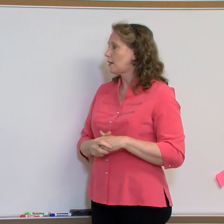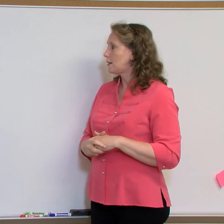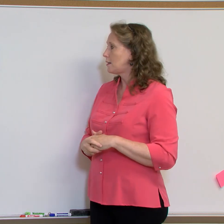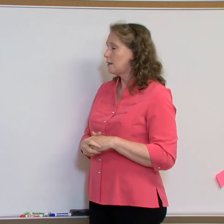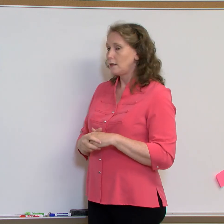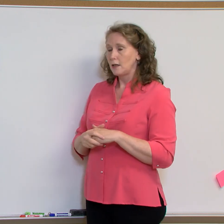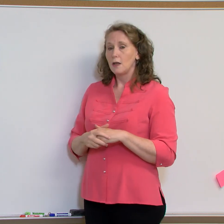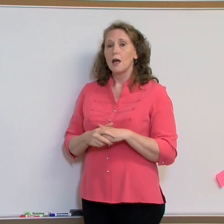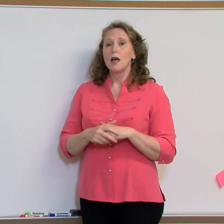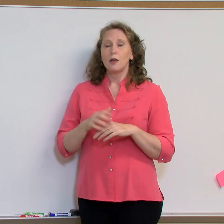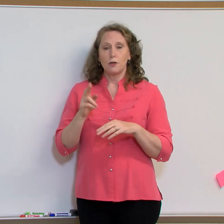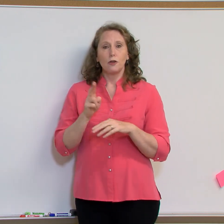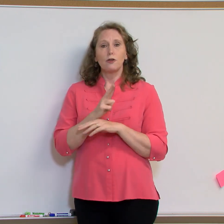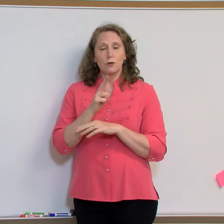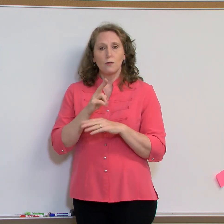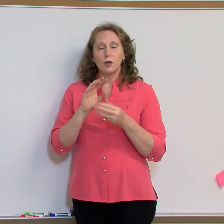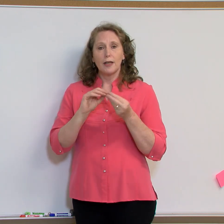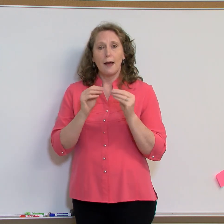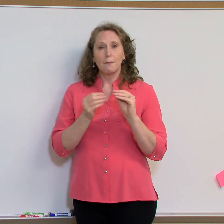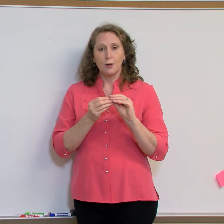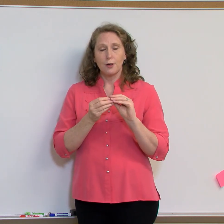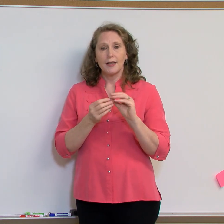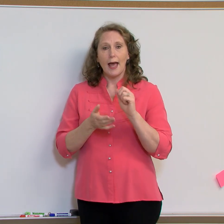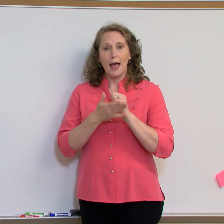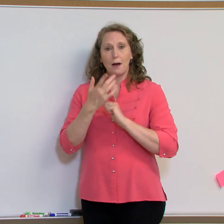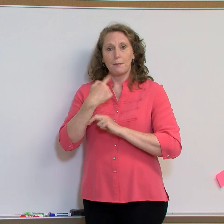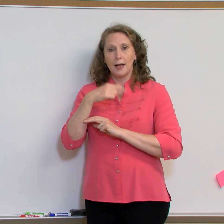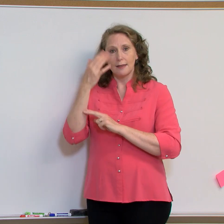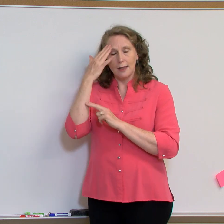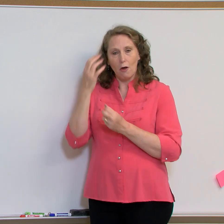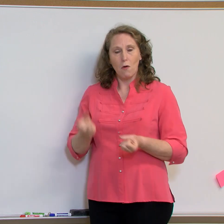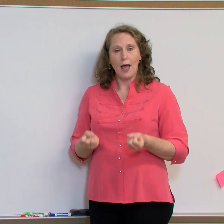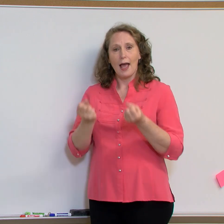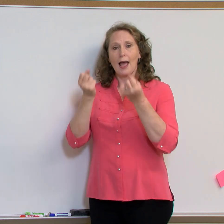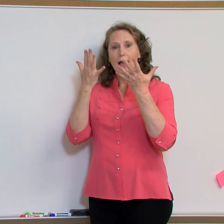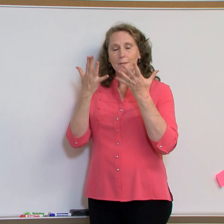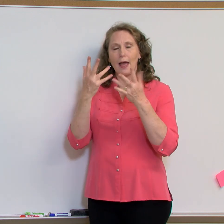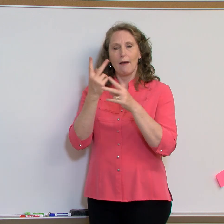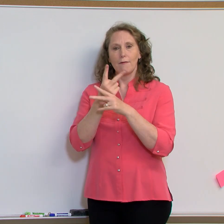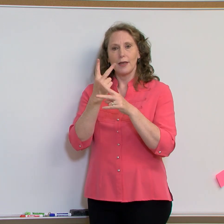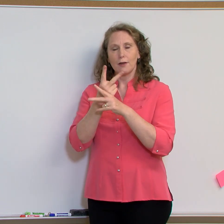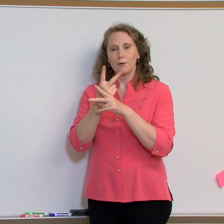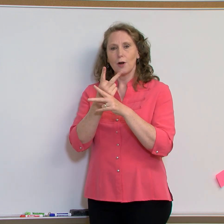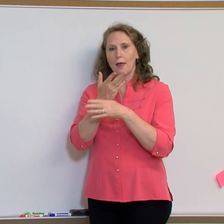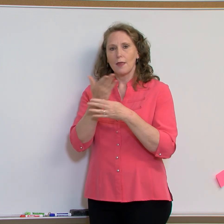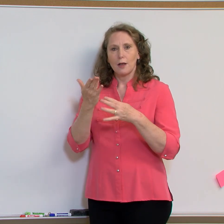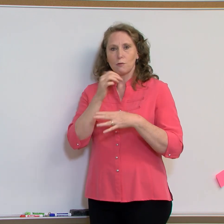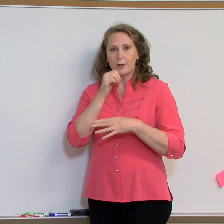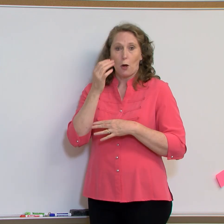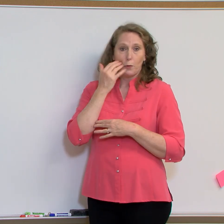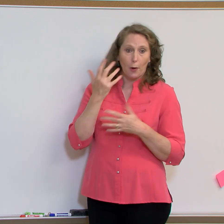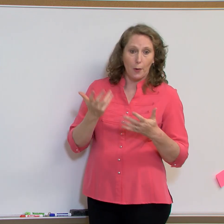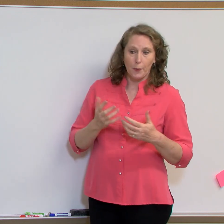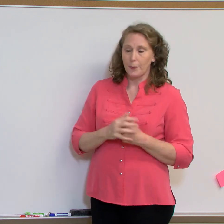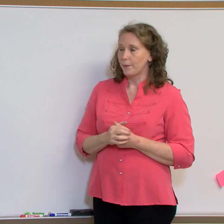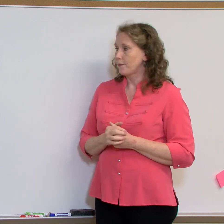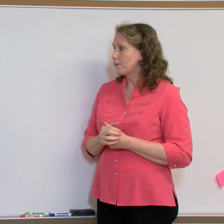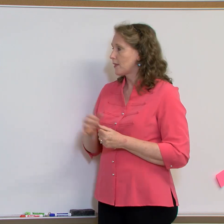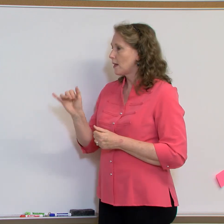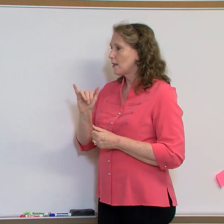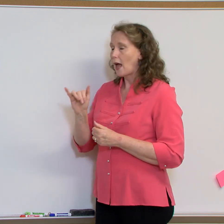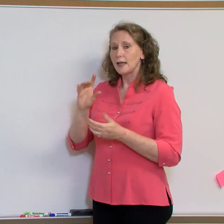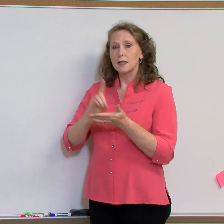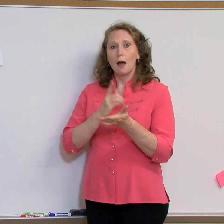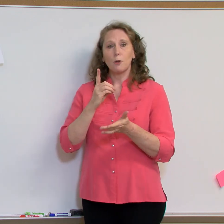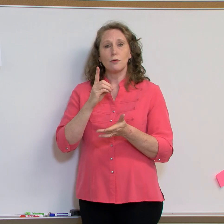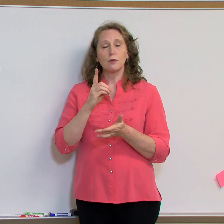are often useful numbers to help us know how many and figure out things we don't know, like